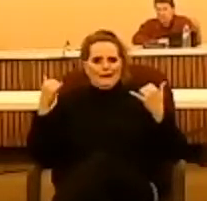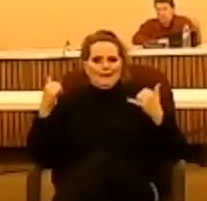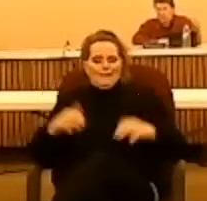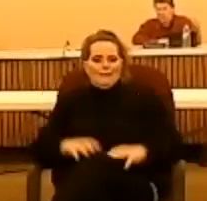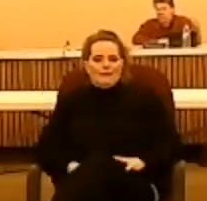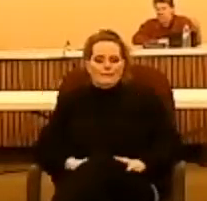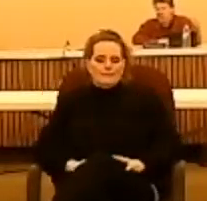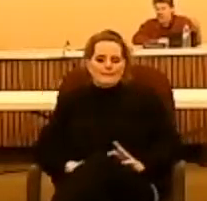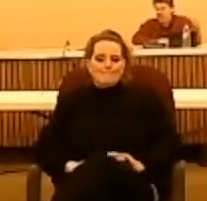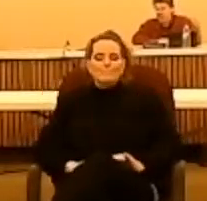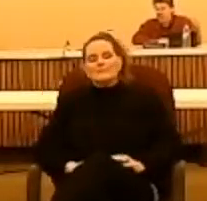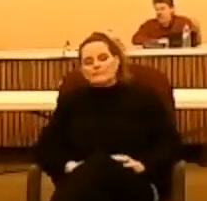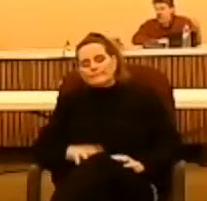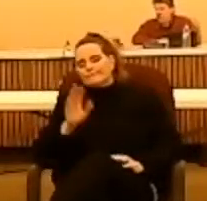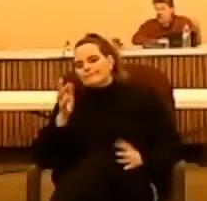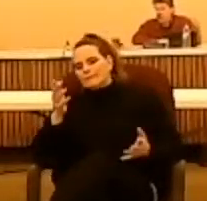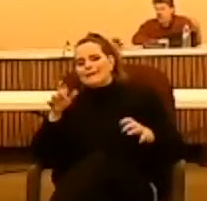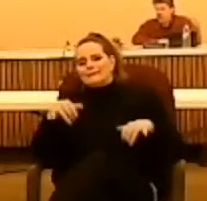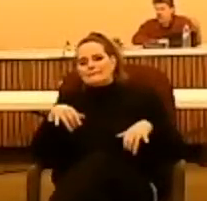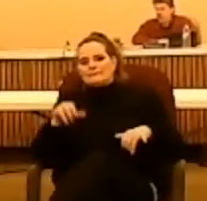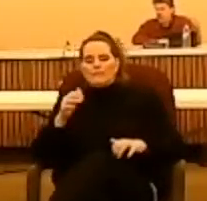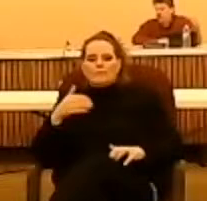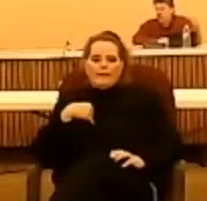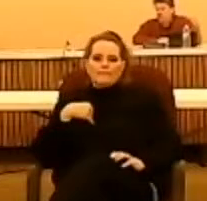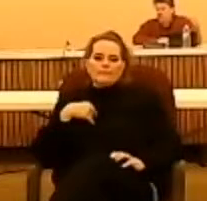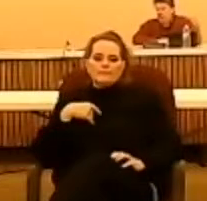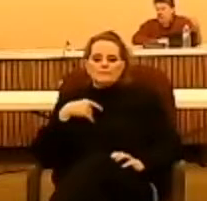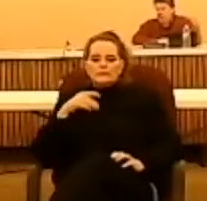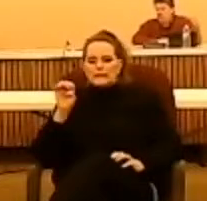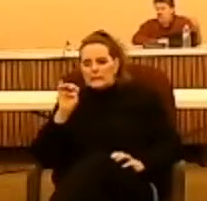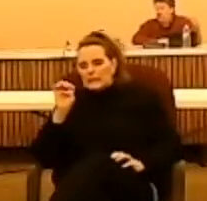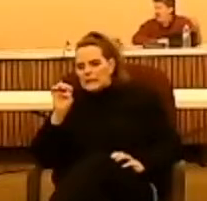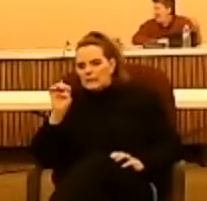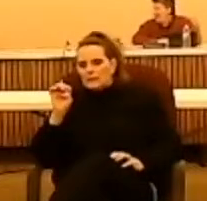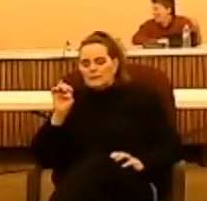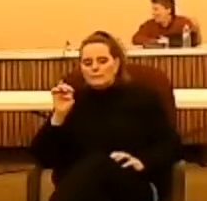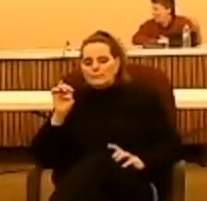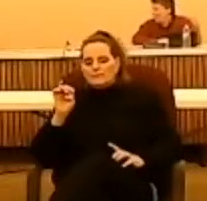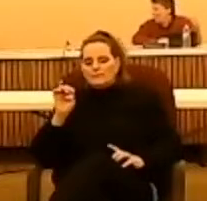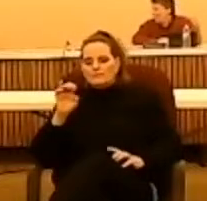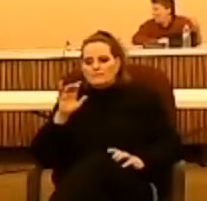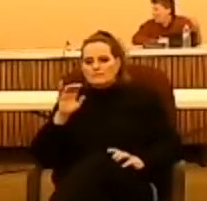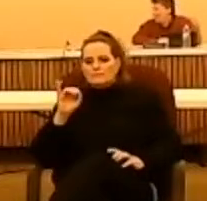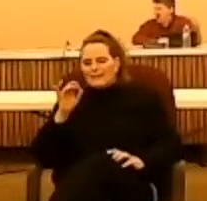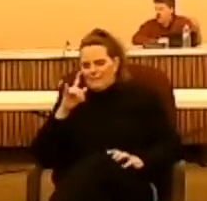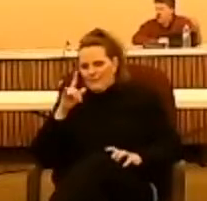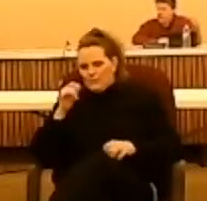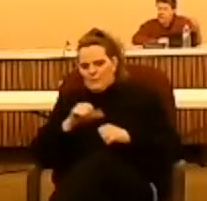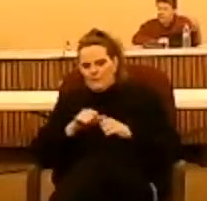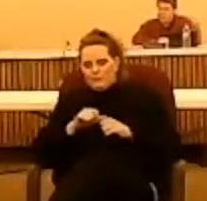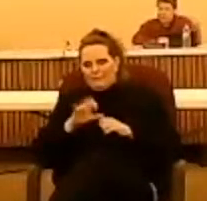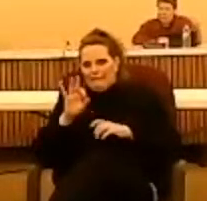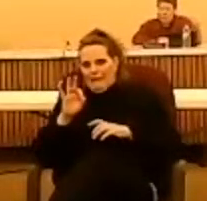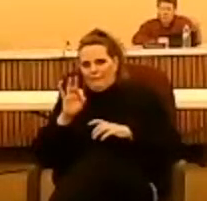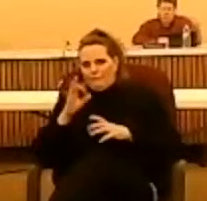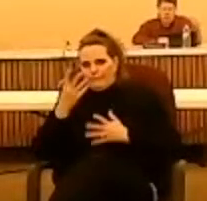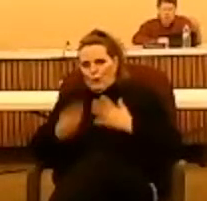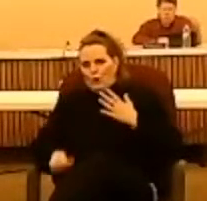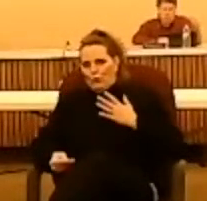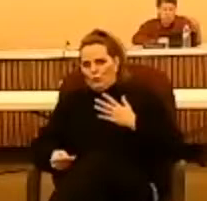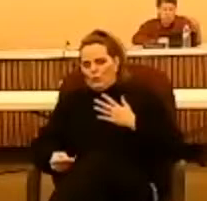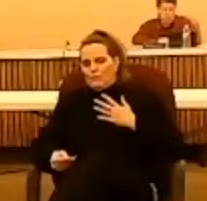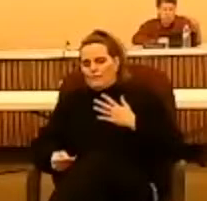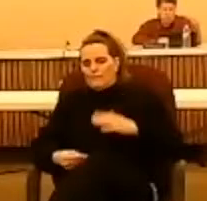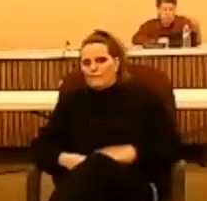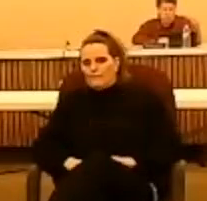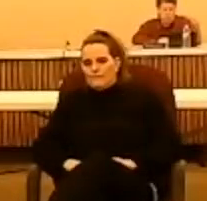it's, you know, you'll still have an E, but there, if I remember correctly, there's no more Fs. They go away.